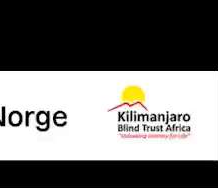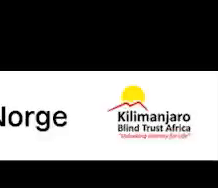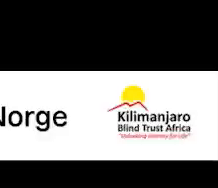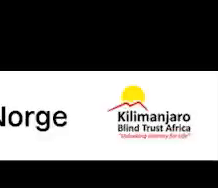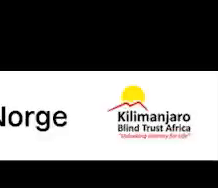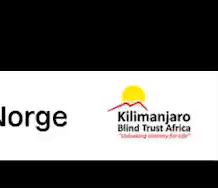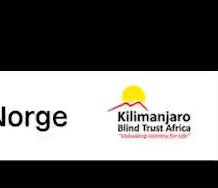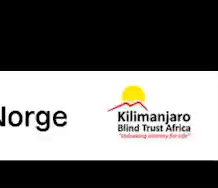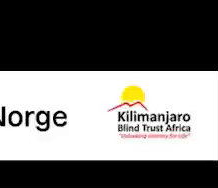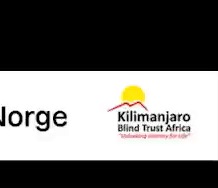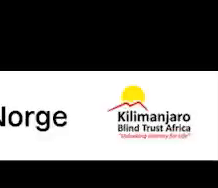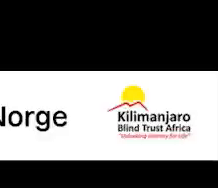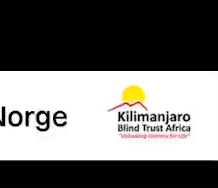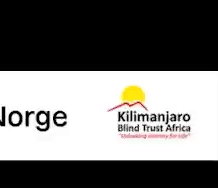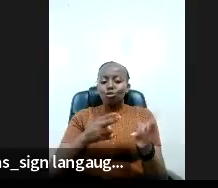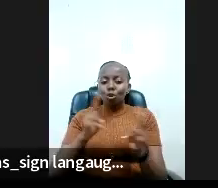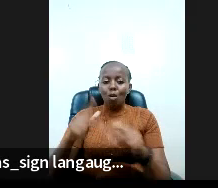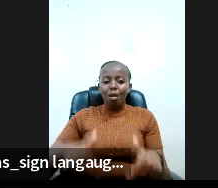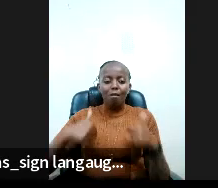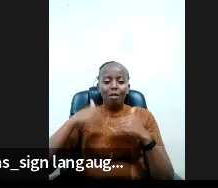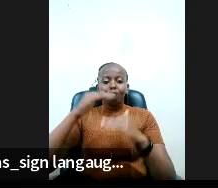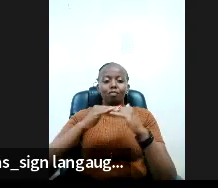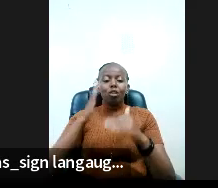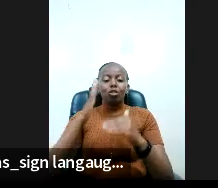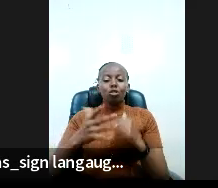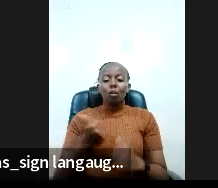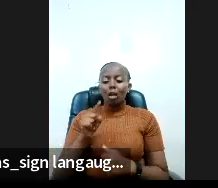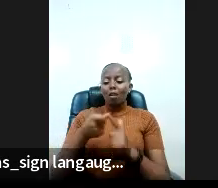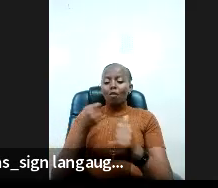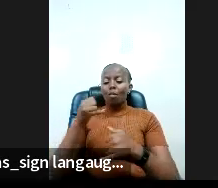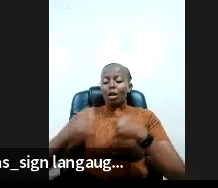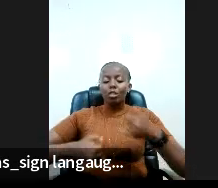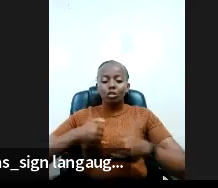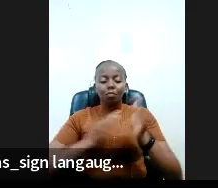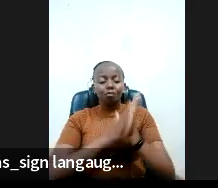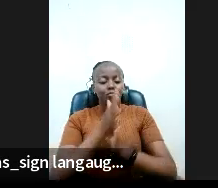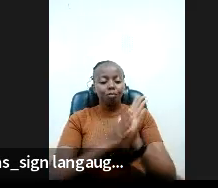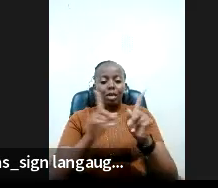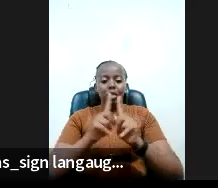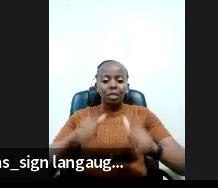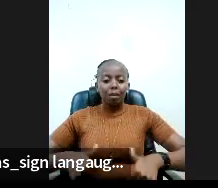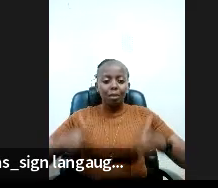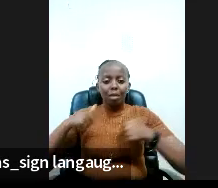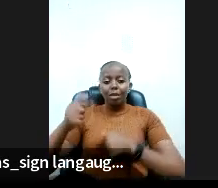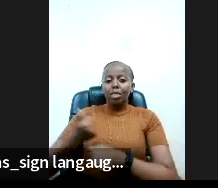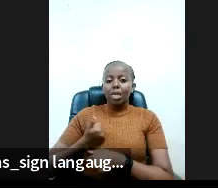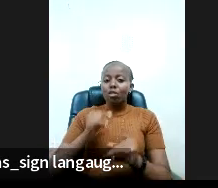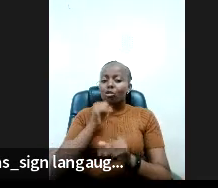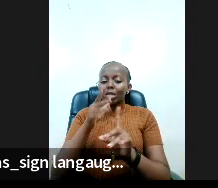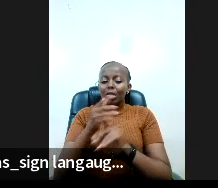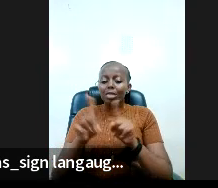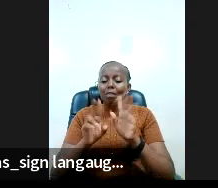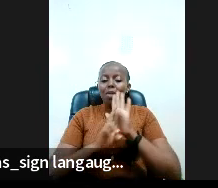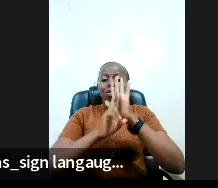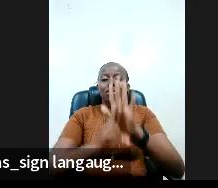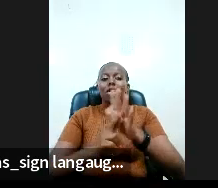movement and daily living activities were limited, preventing her from enjoying her passion and quality of life. Sandy identifies and represents 90% of